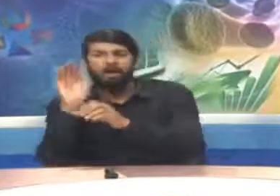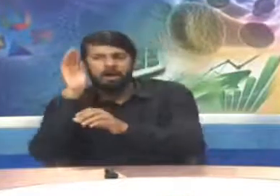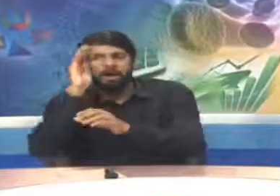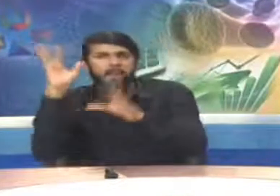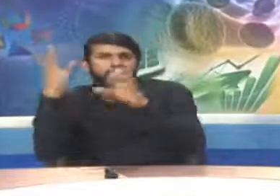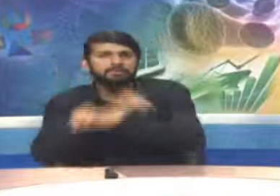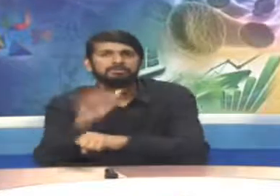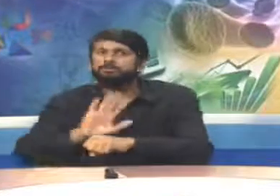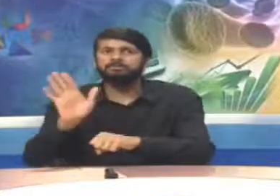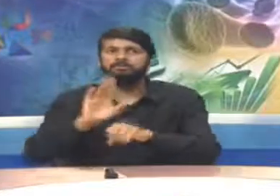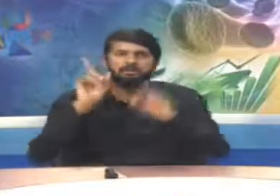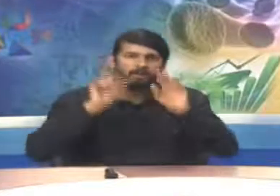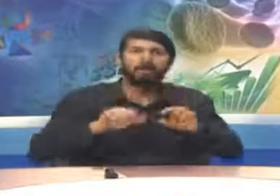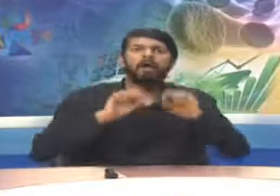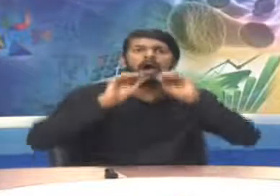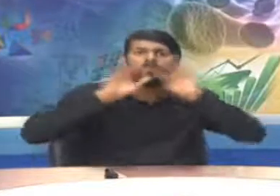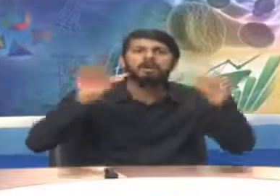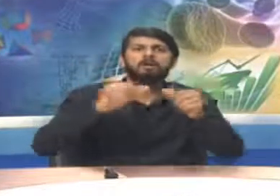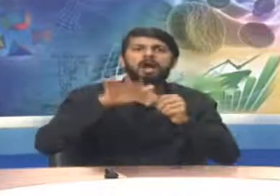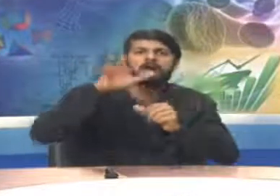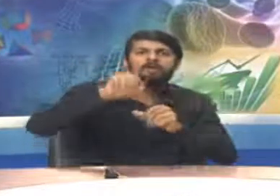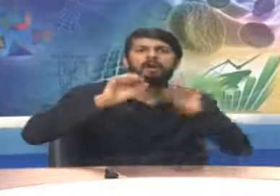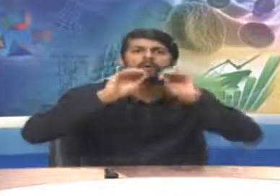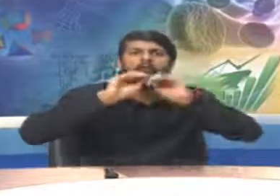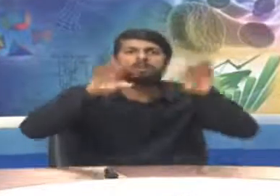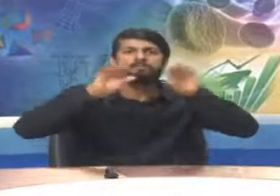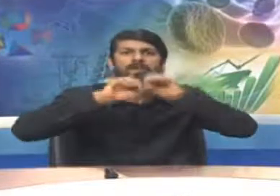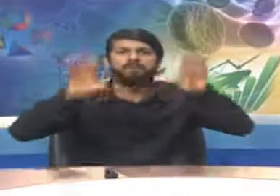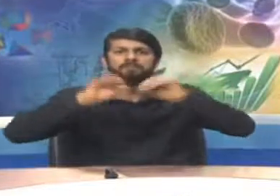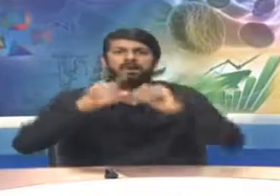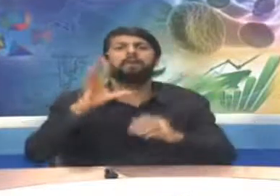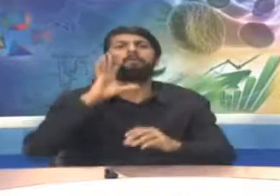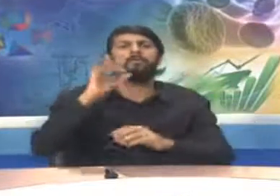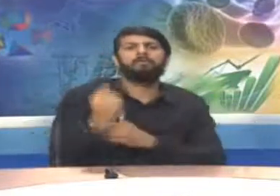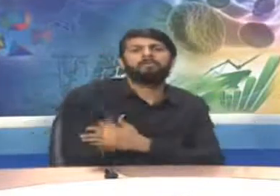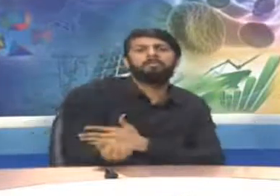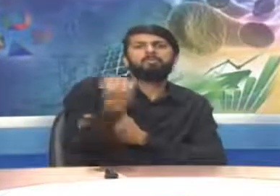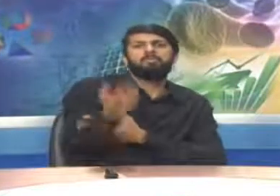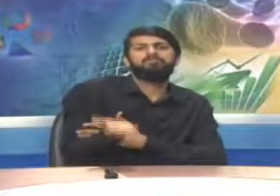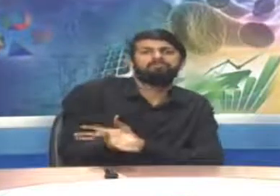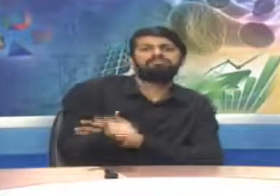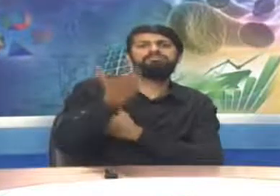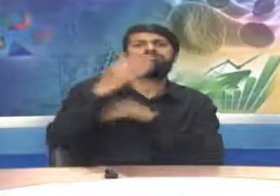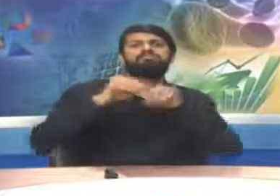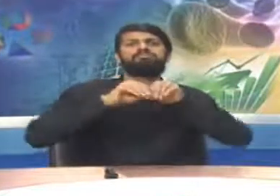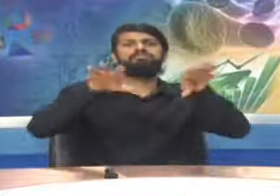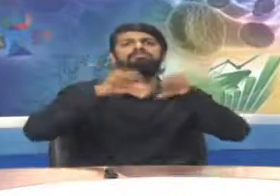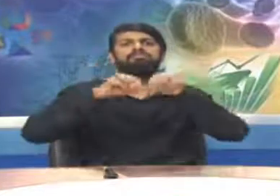It is strength as are its admired, and yet its